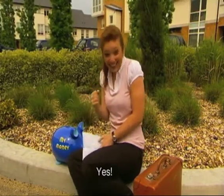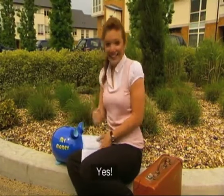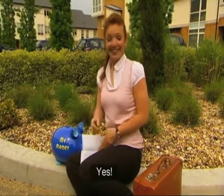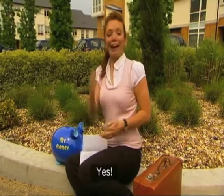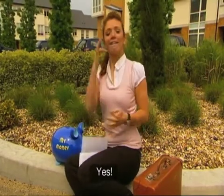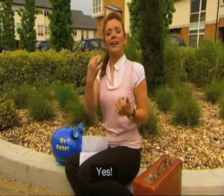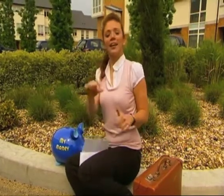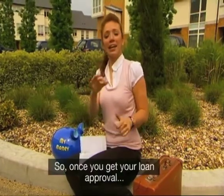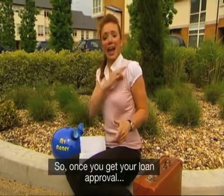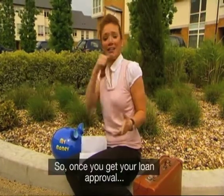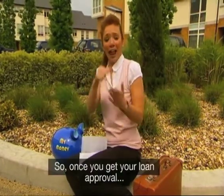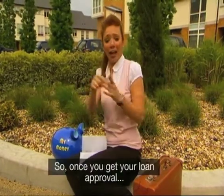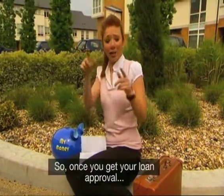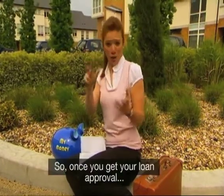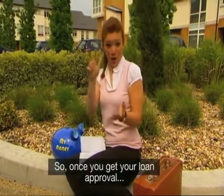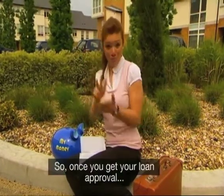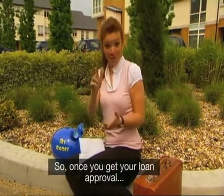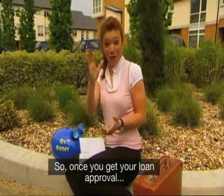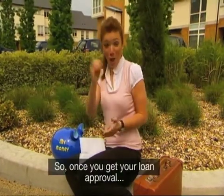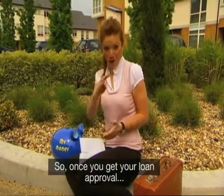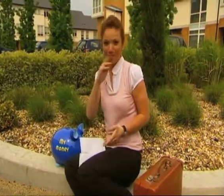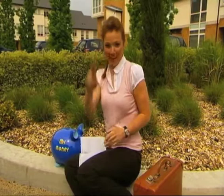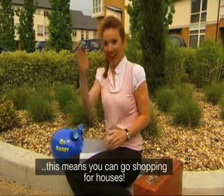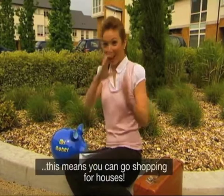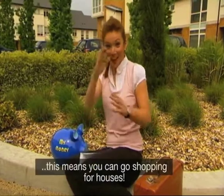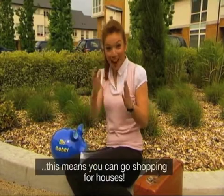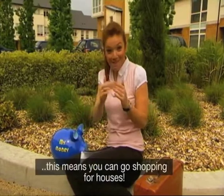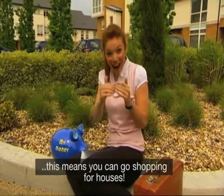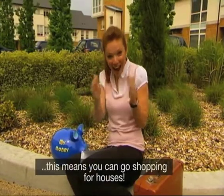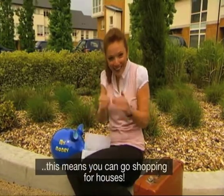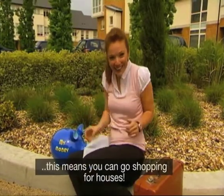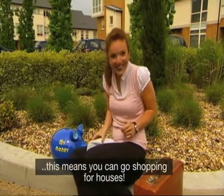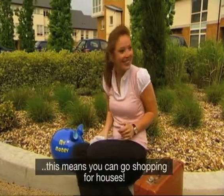Yes! So, once you get your loan approval, this means you can go shopping for houses.